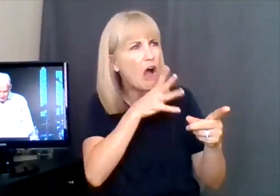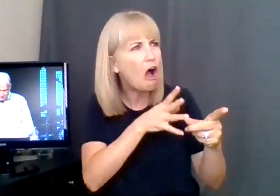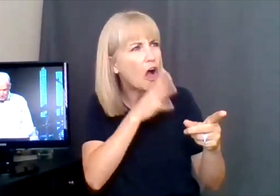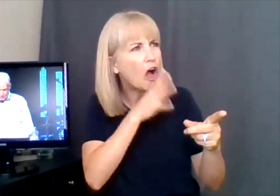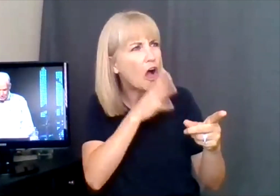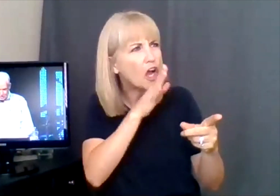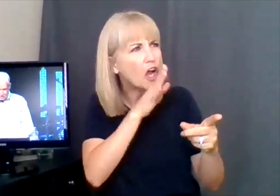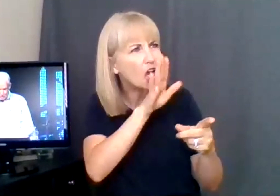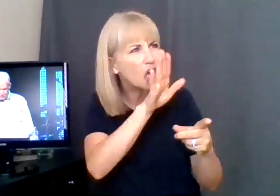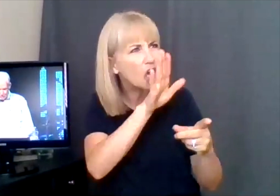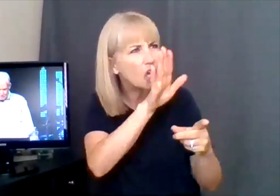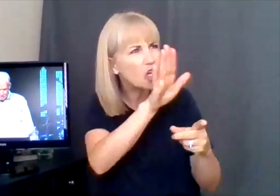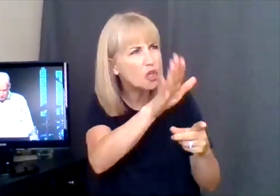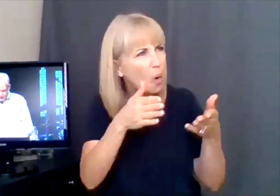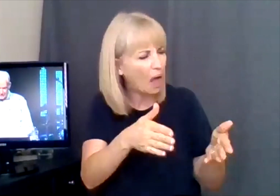like Jesus